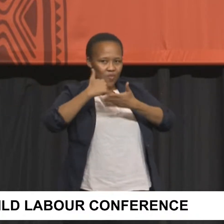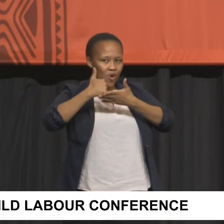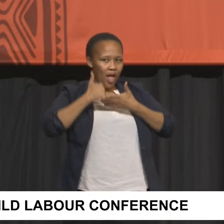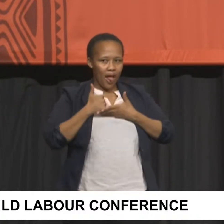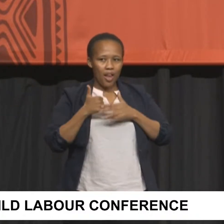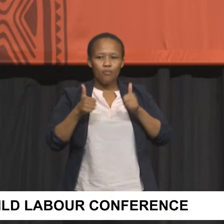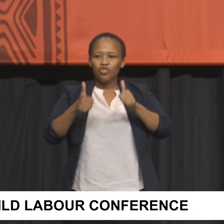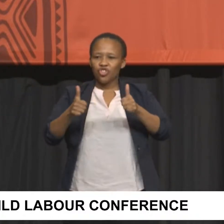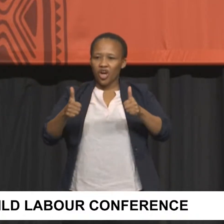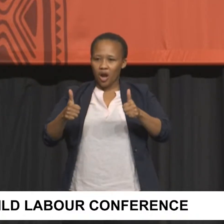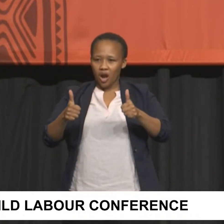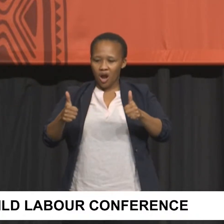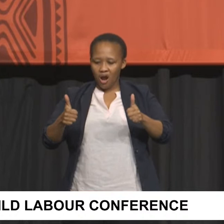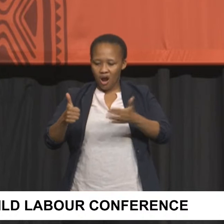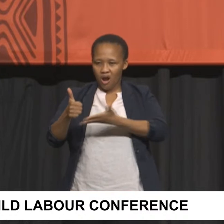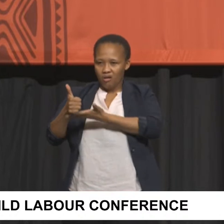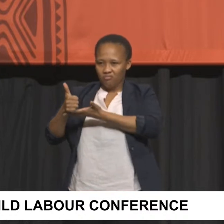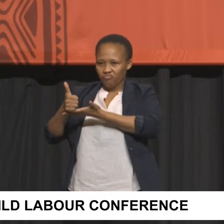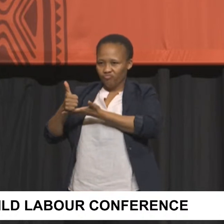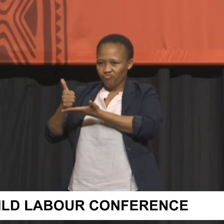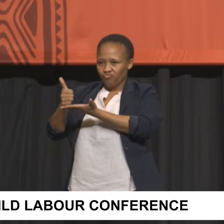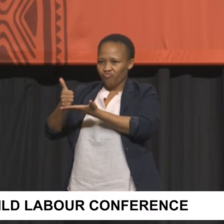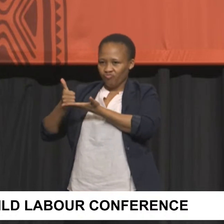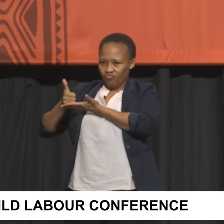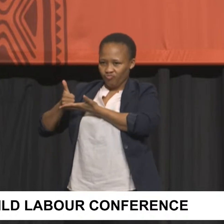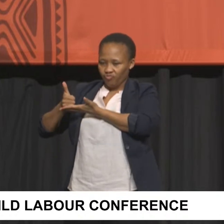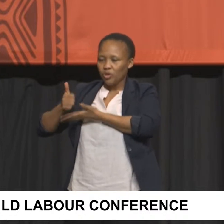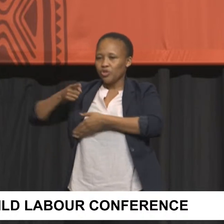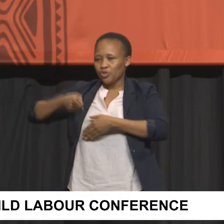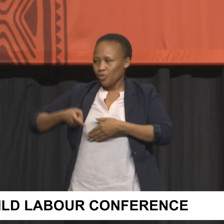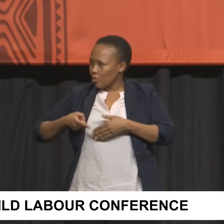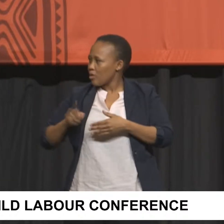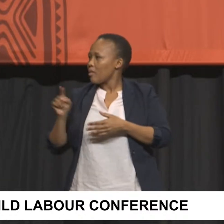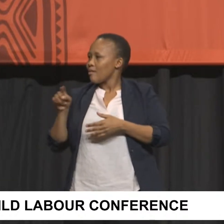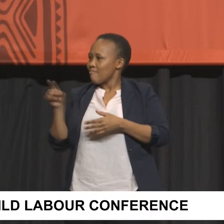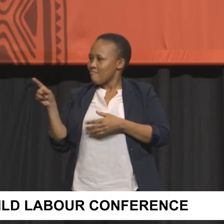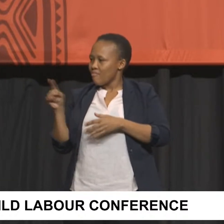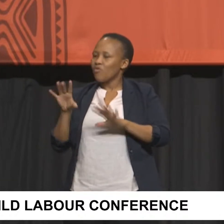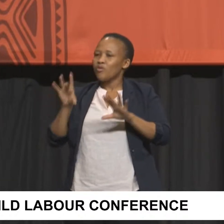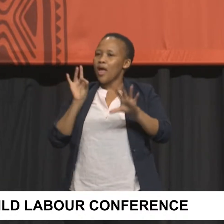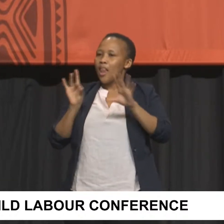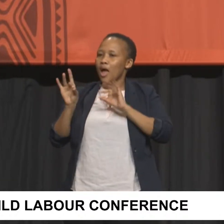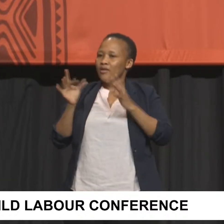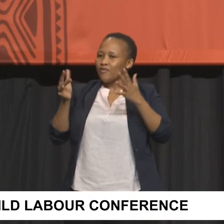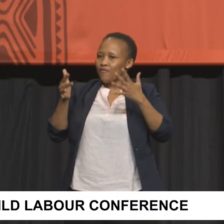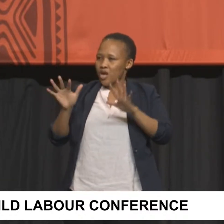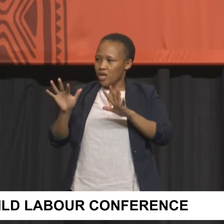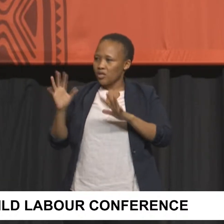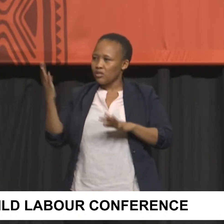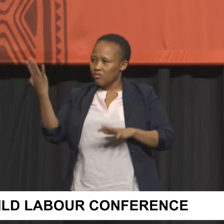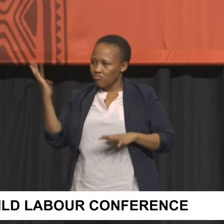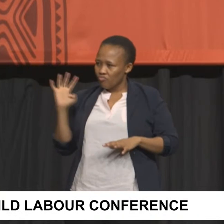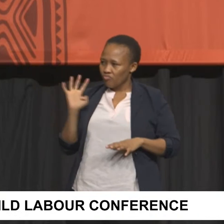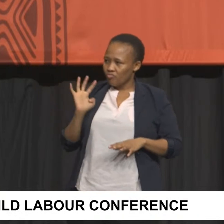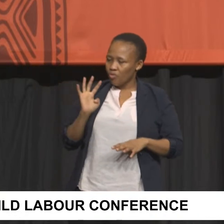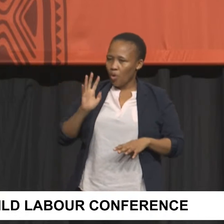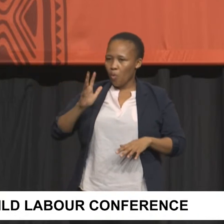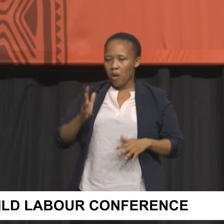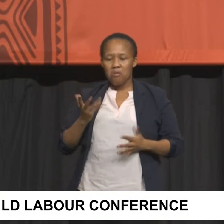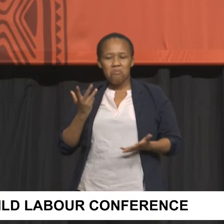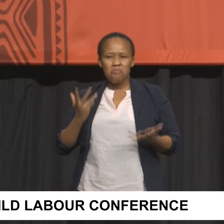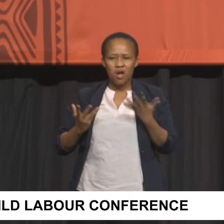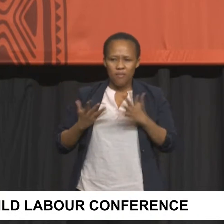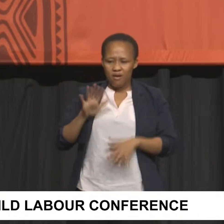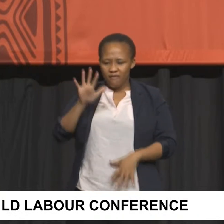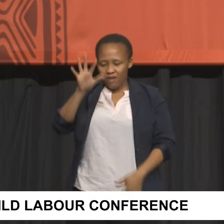and those who are involved in the creative expression to come forward. We'll take 5 minutes so that we can